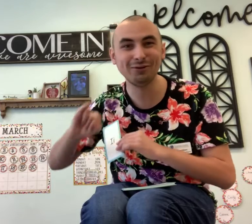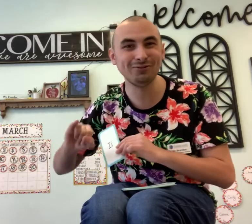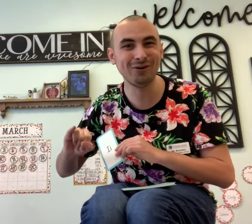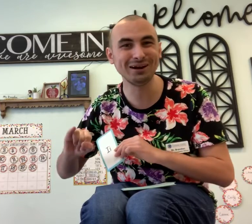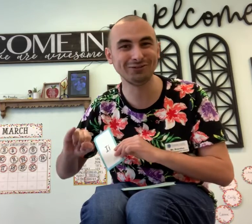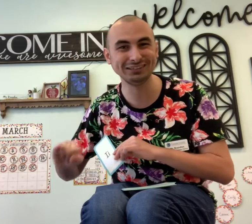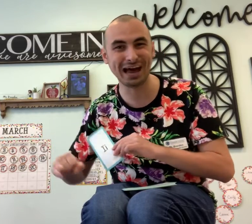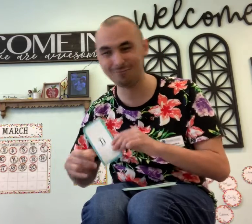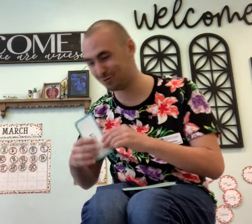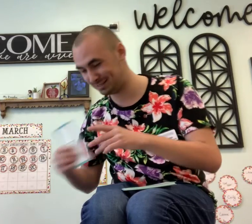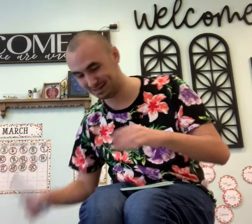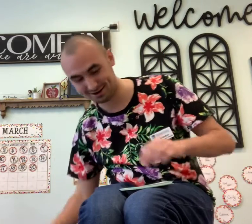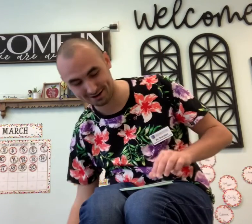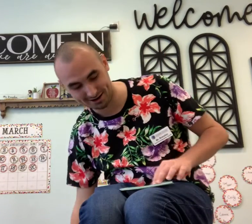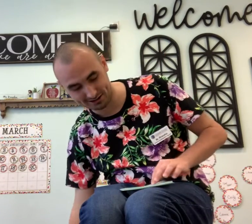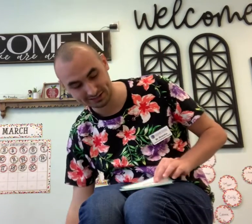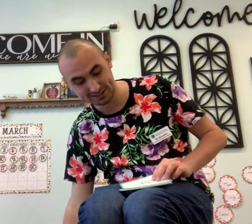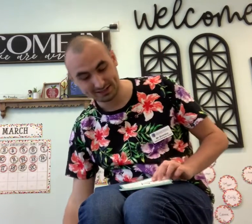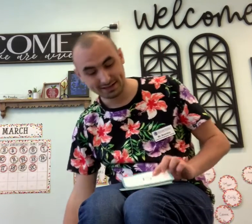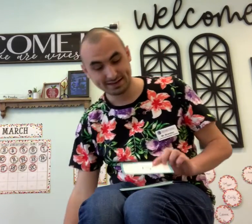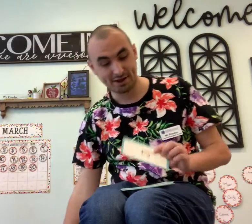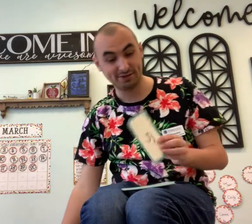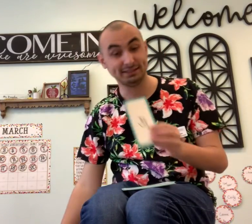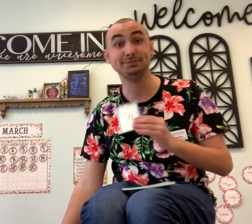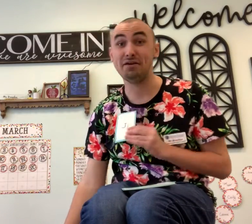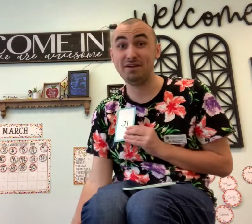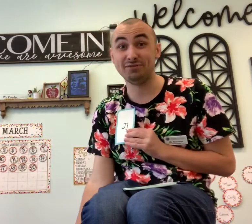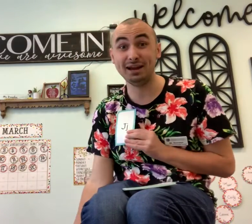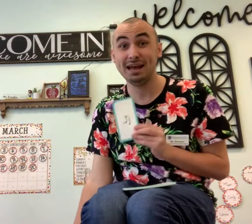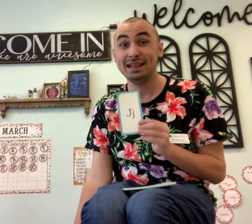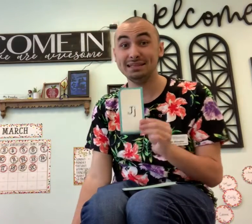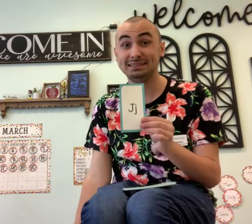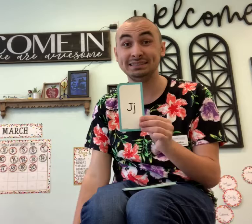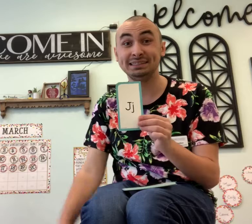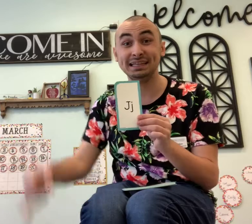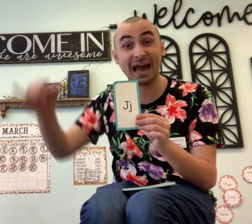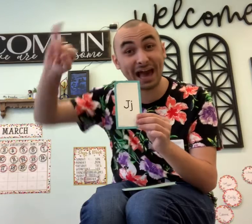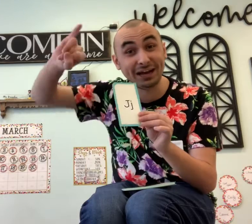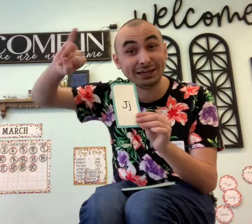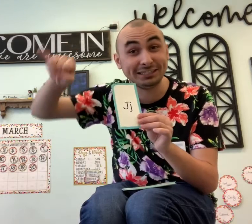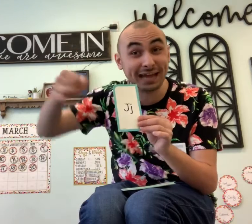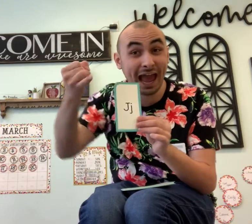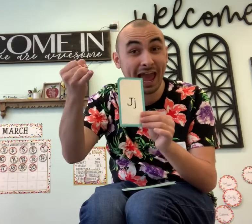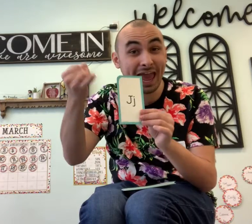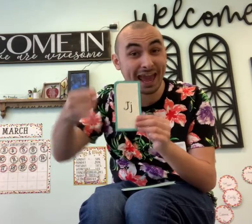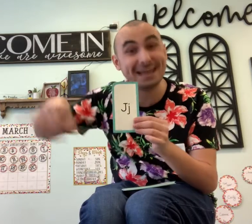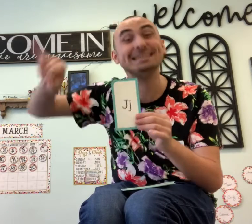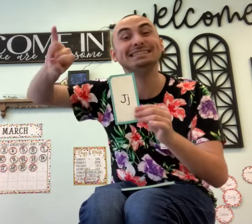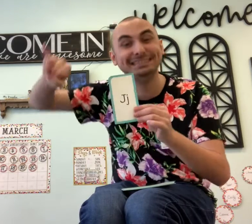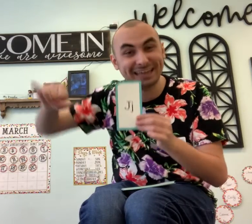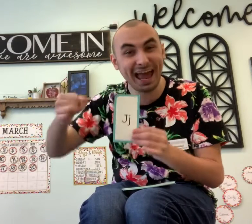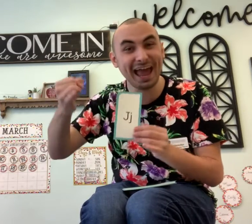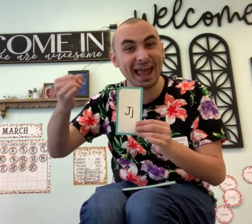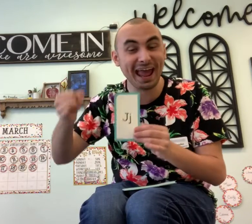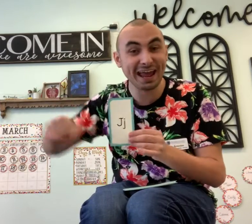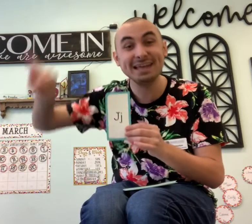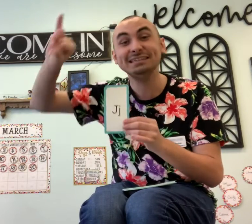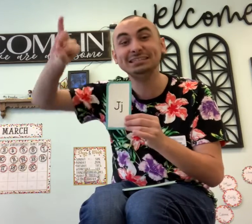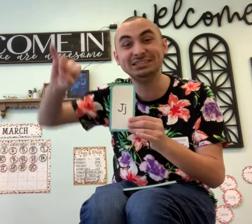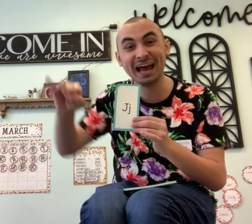Wonderful job boys and girls. Now this is my favorite. This is the letter J. J. J.